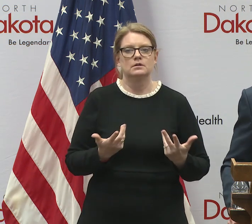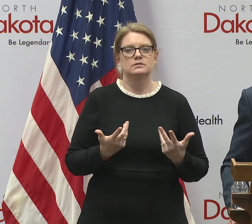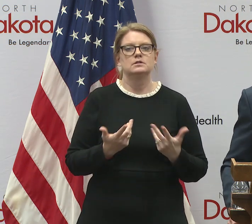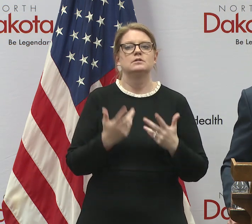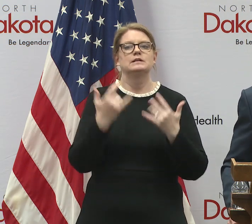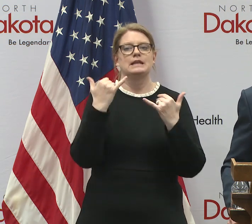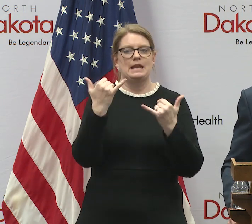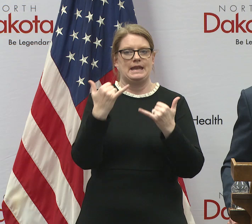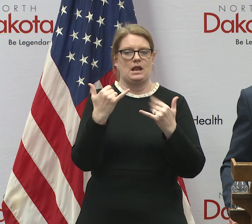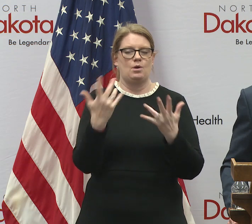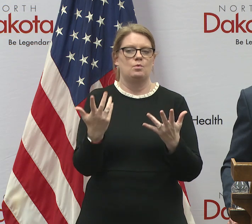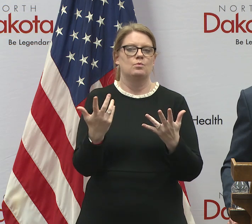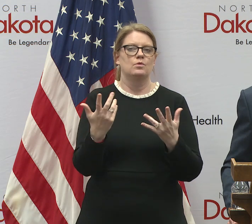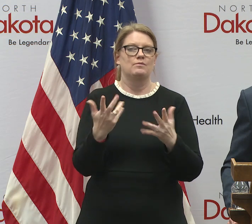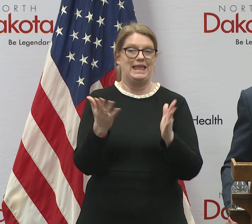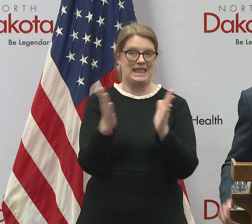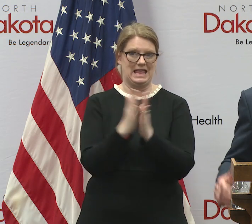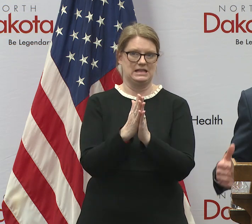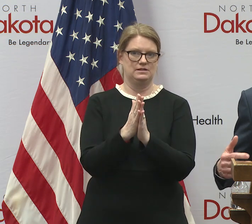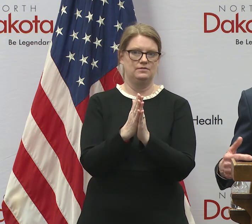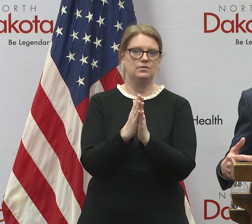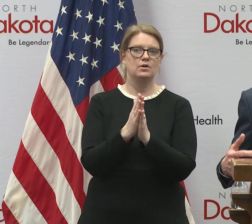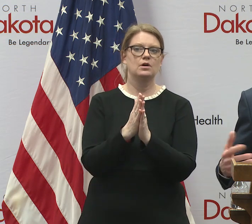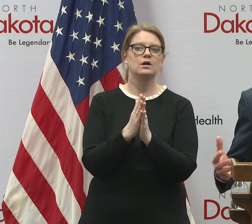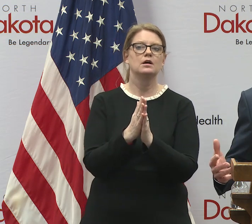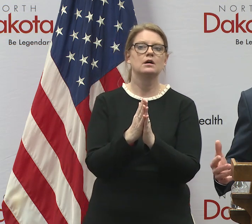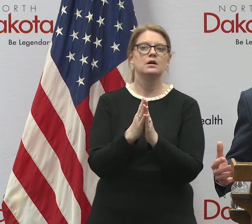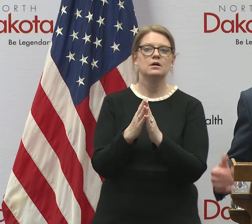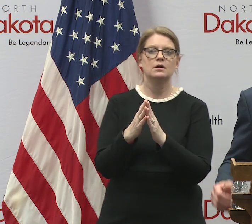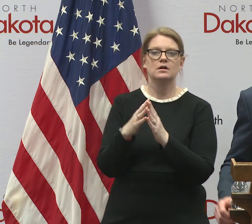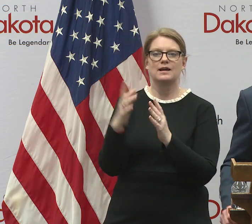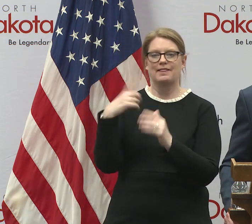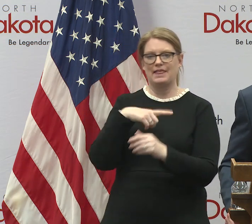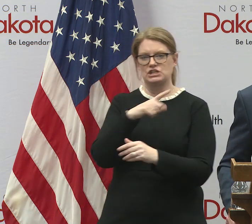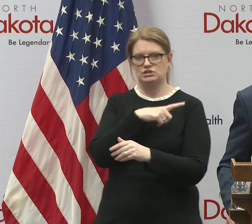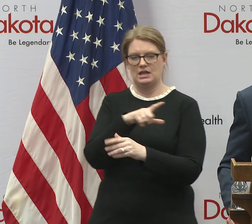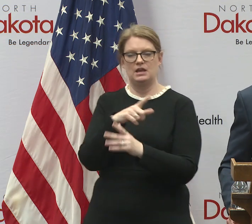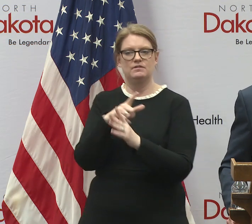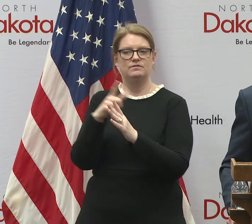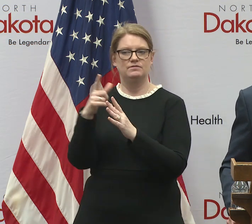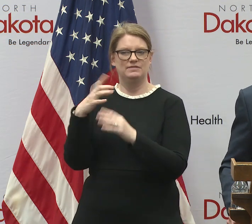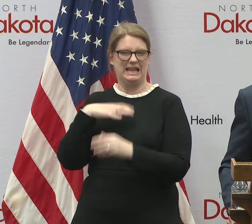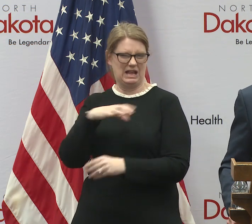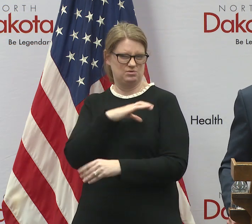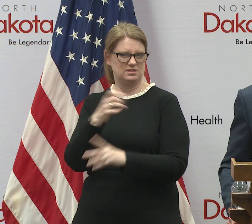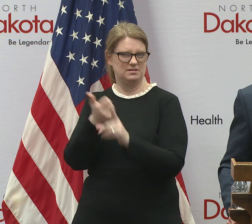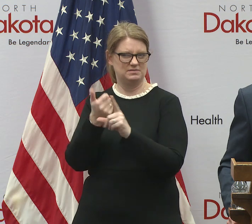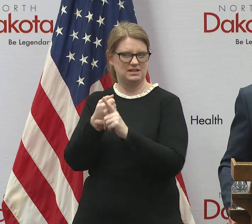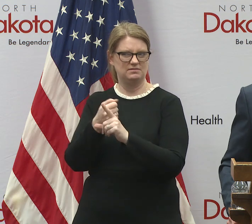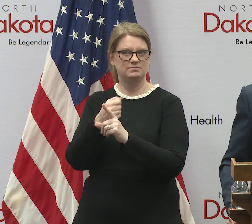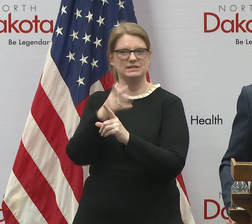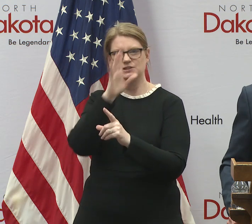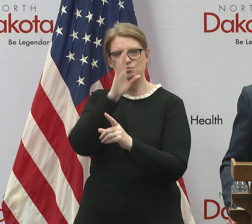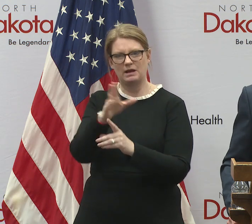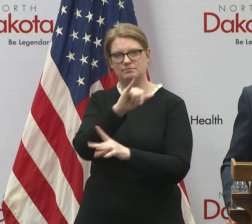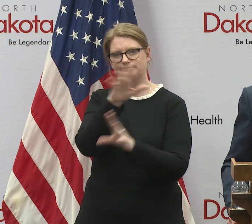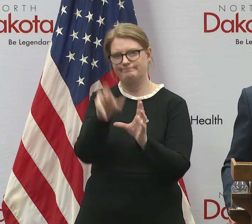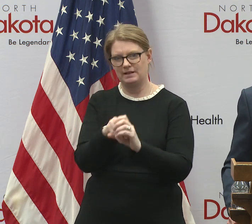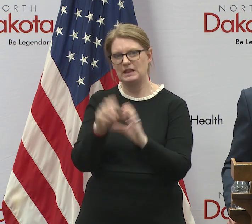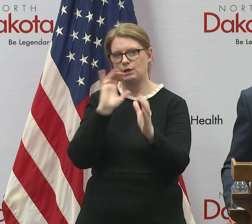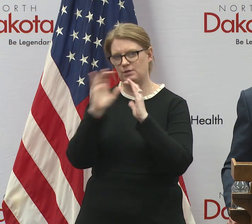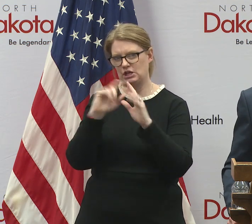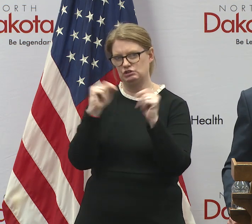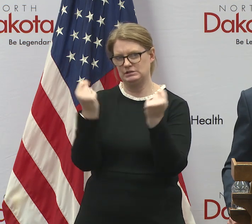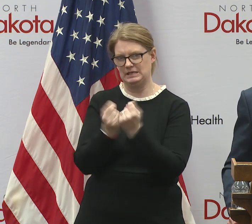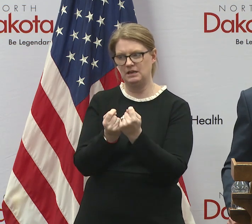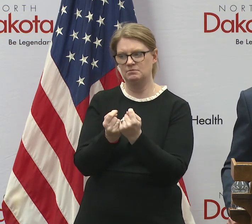close up, so then now we've asked for a liaison from Legislative Council to be directly part of the communications team that we're doing so